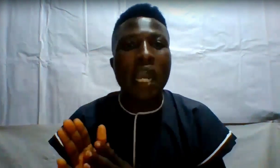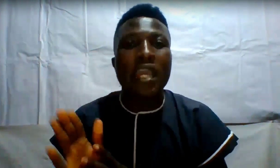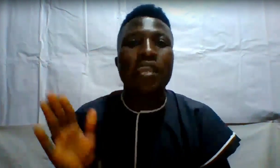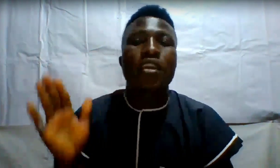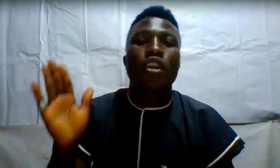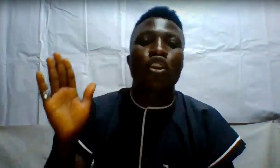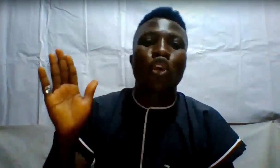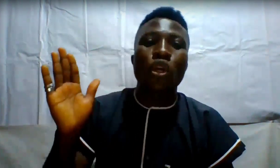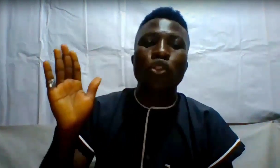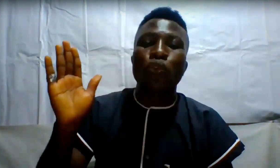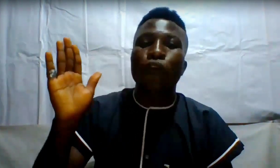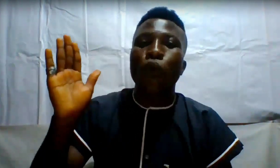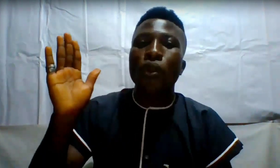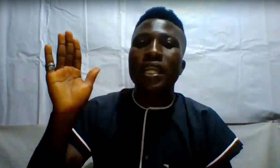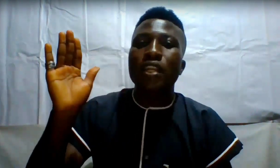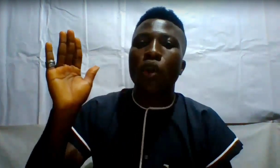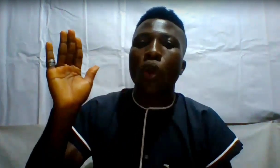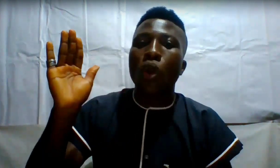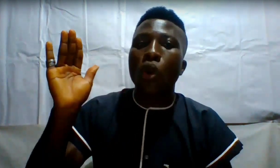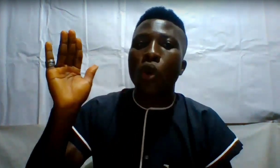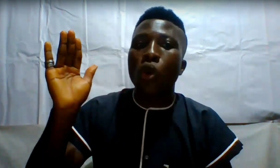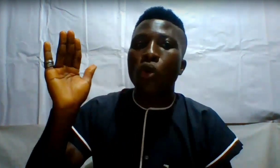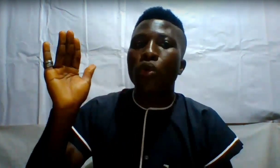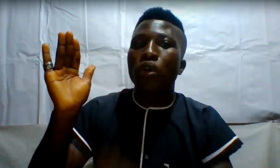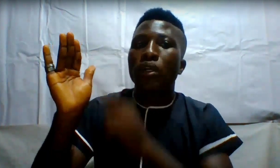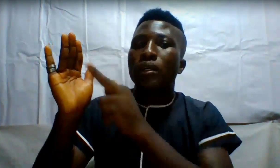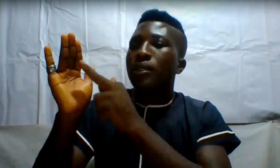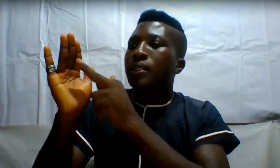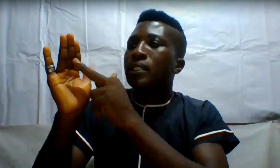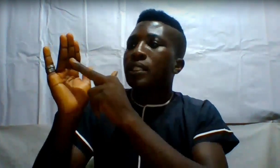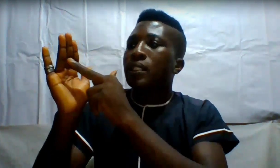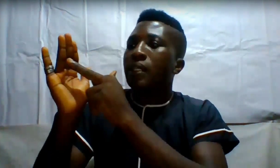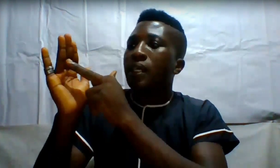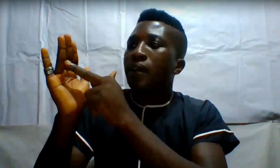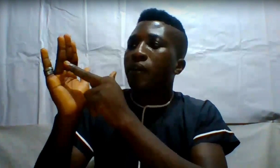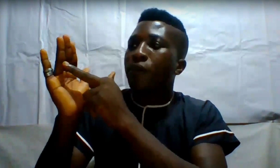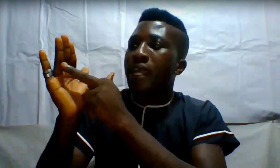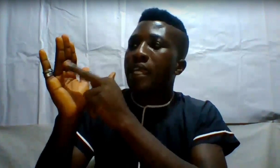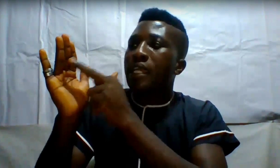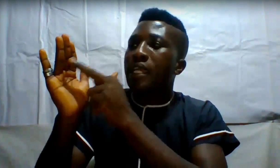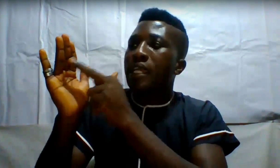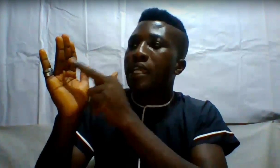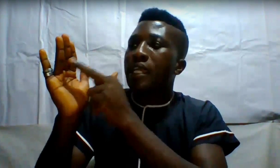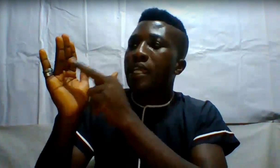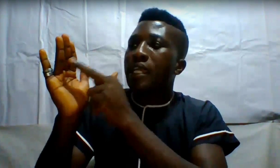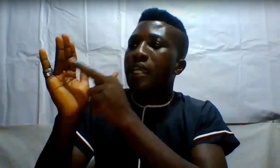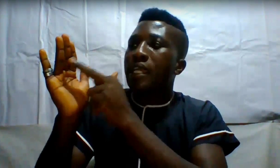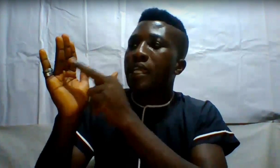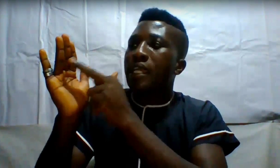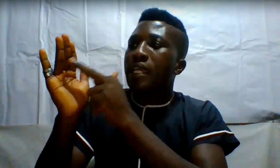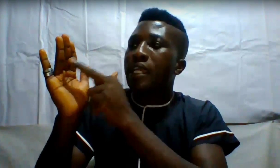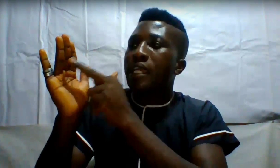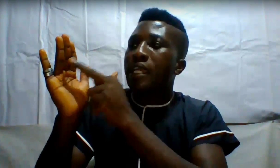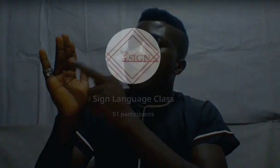all the ring, middle, and index finger into the